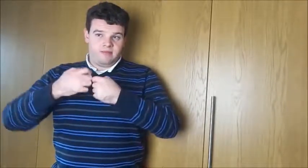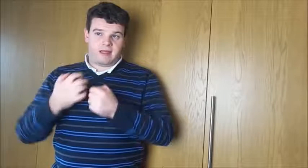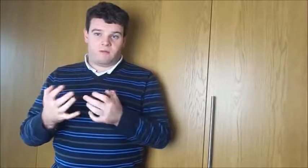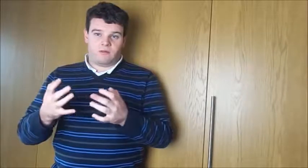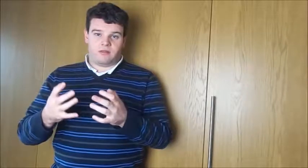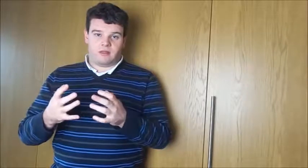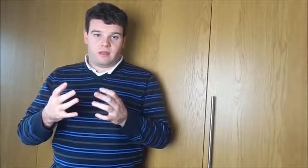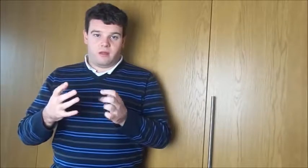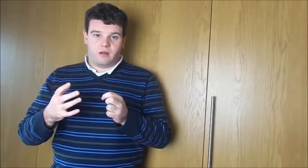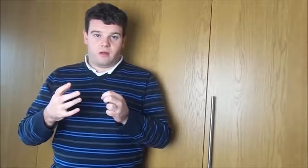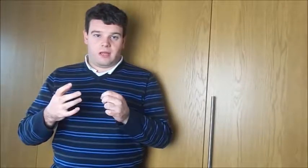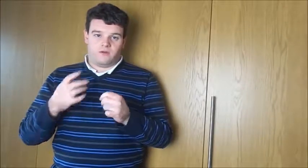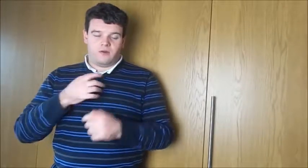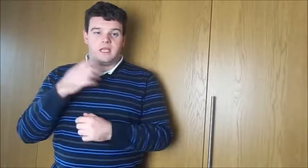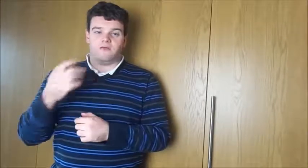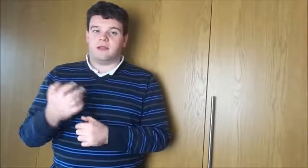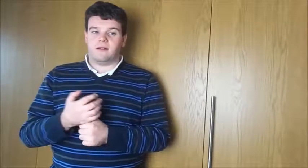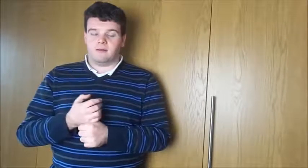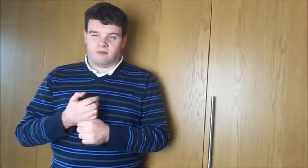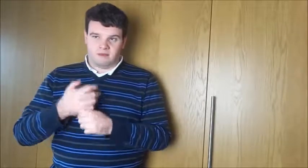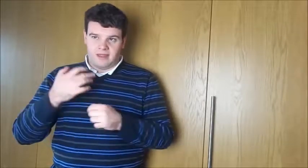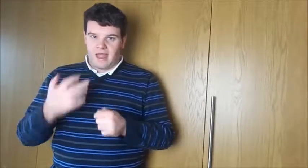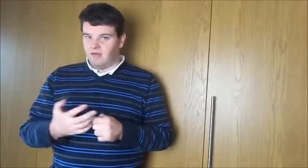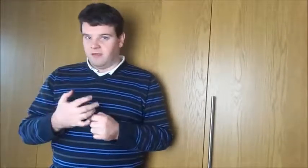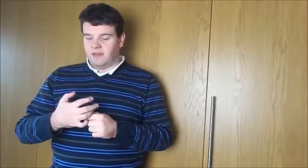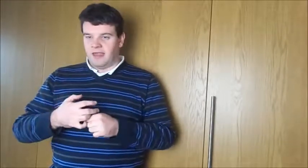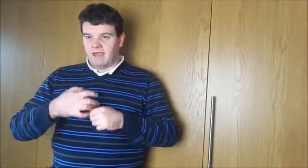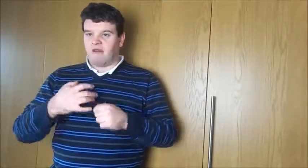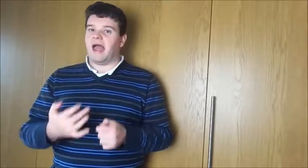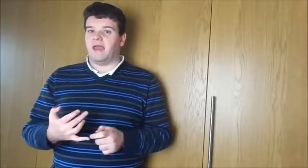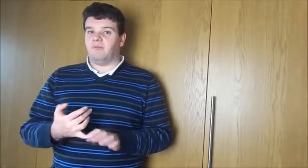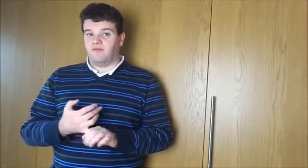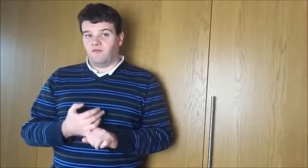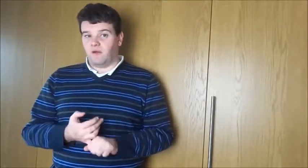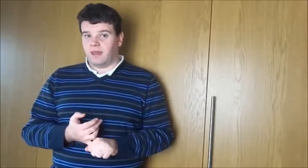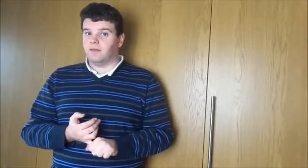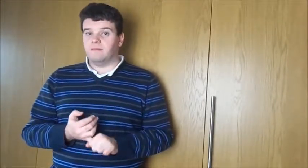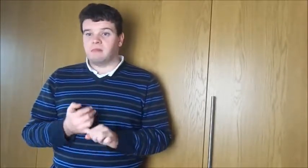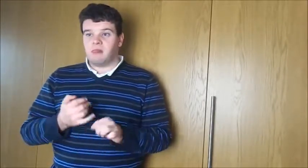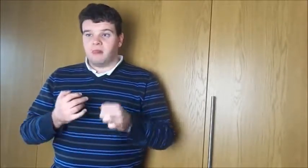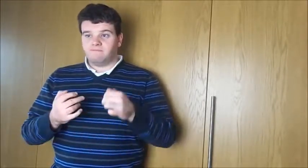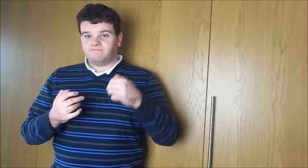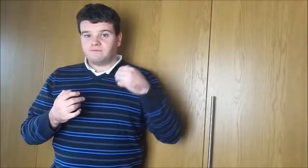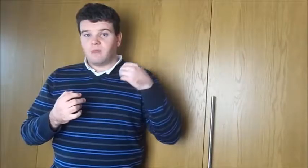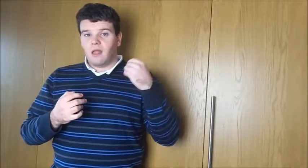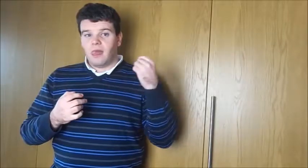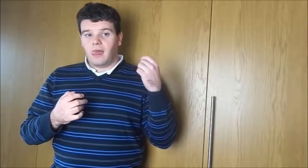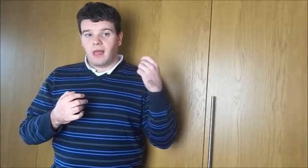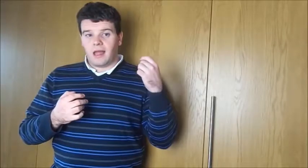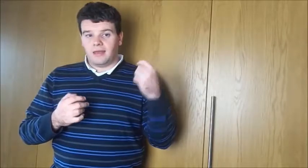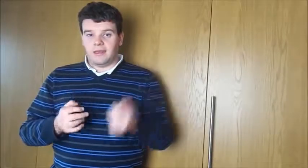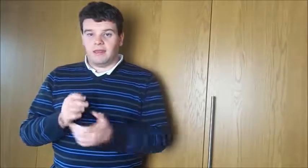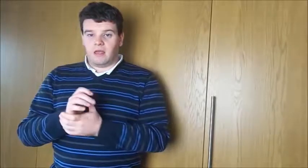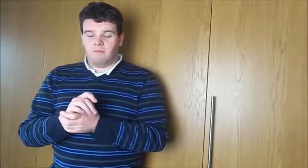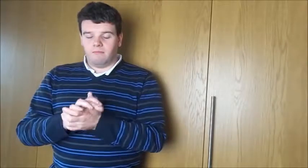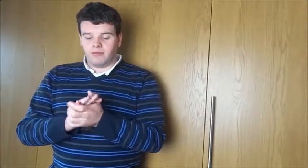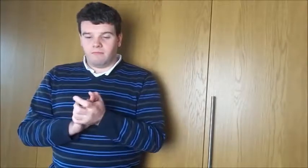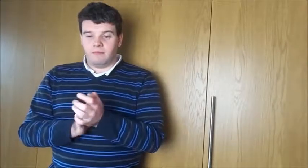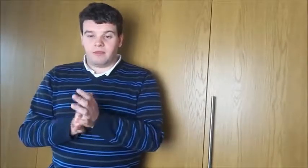and that was a greater relationship than they ever had beforehand. And some people say